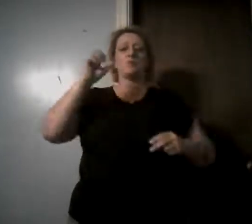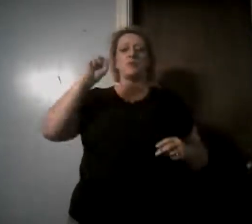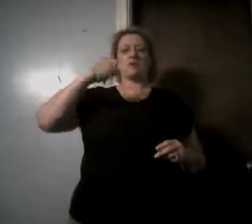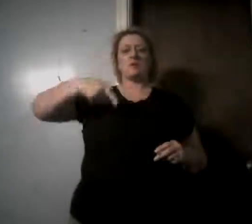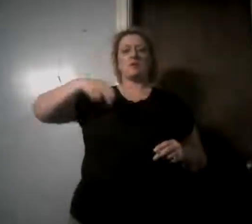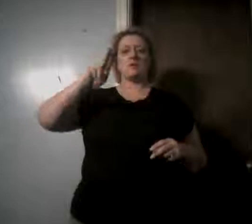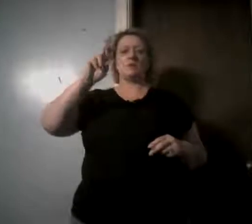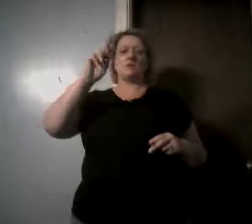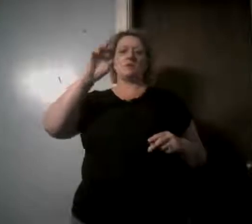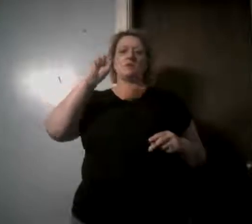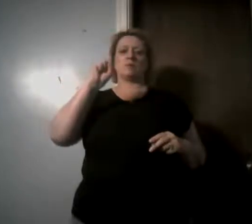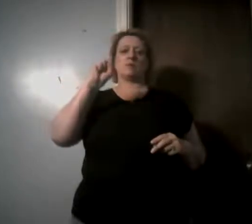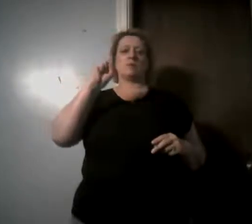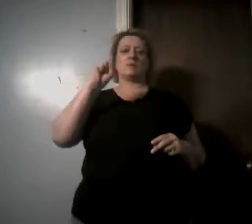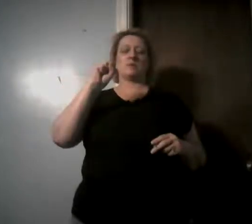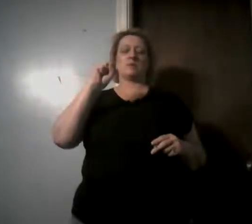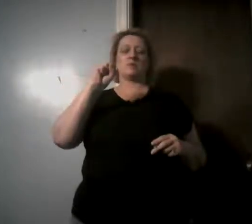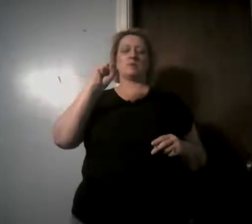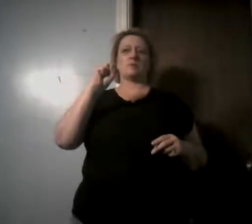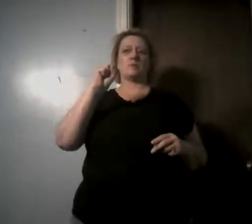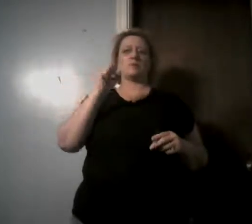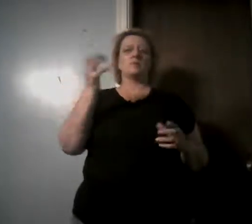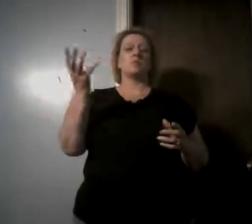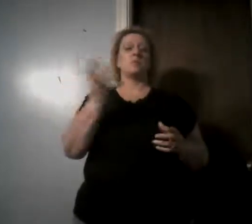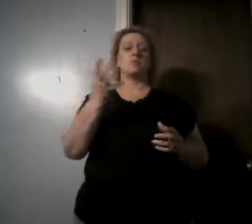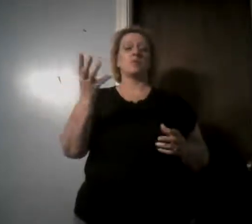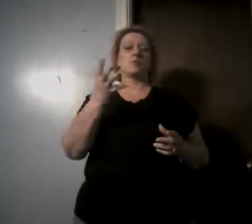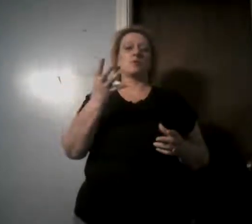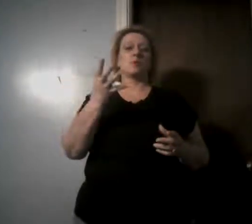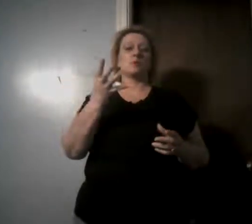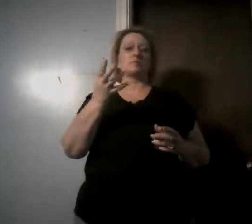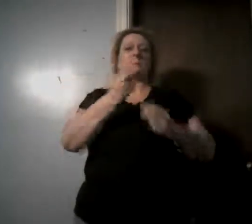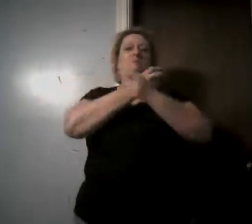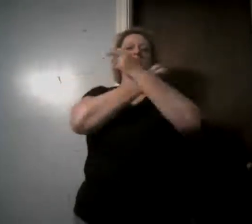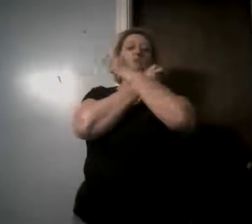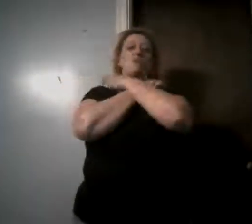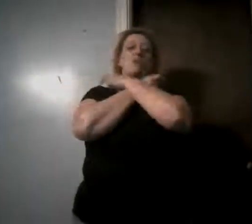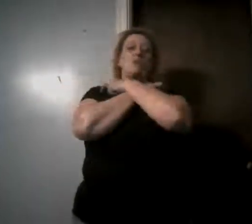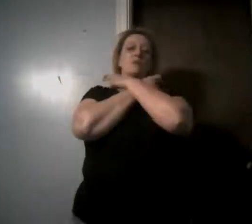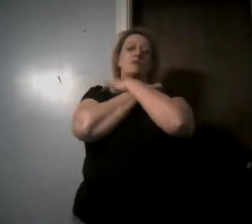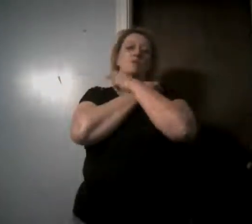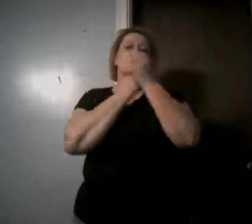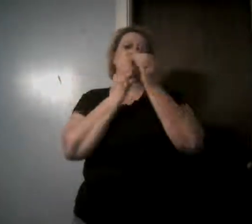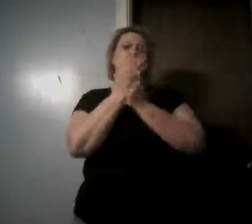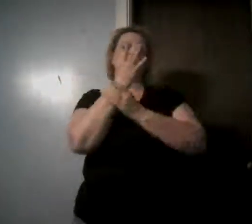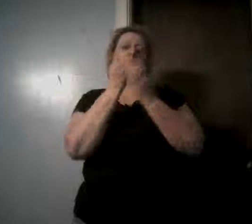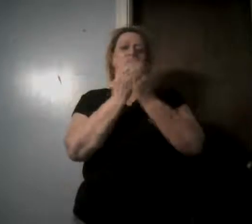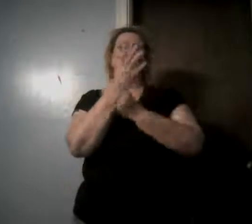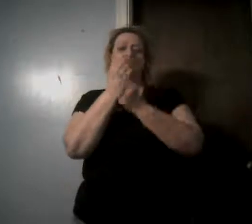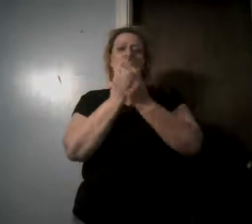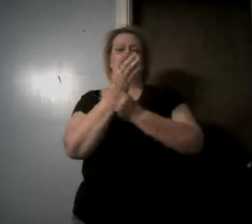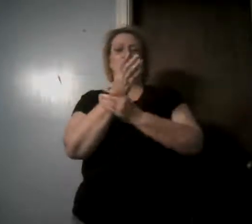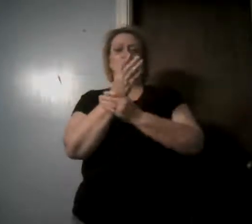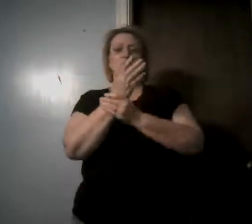Bone spurs is a bony growth formed on normal bone.